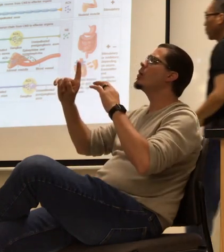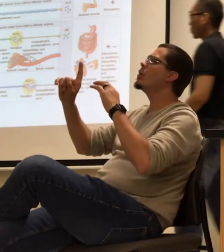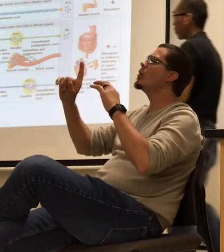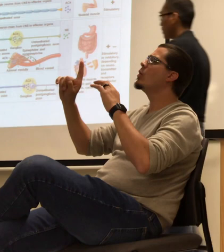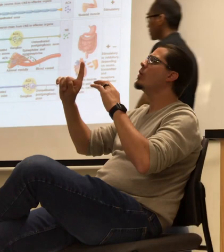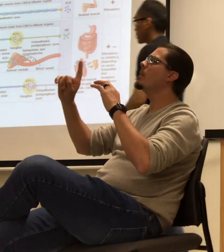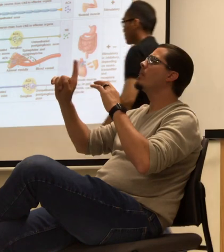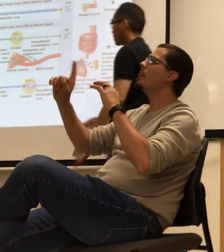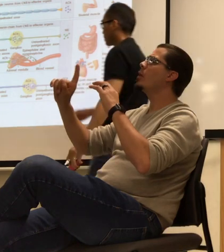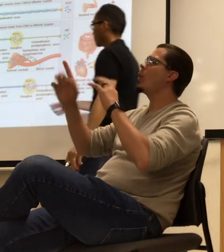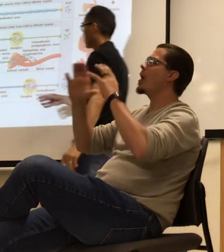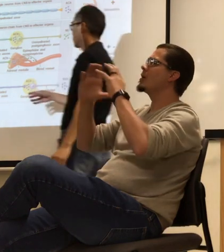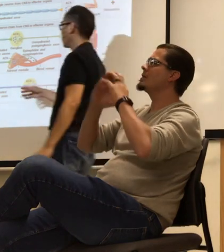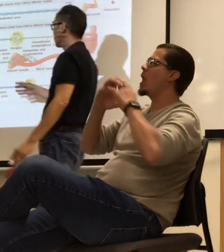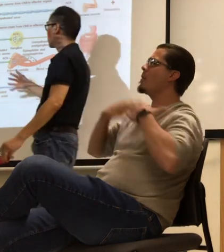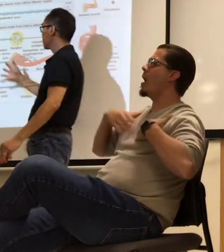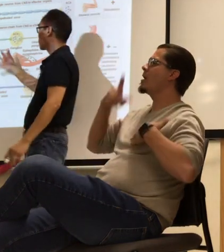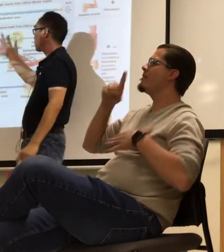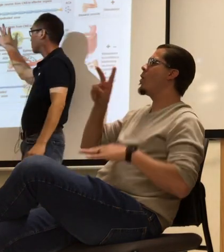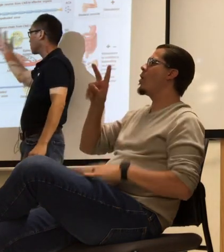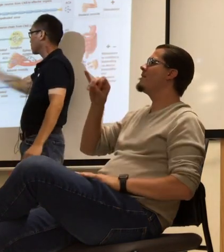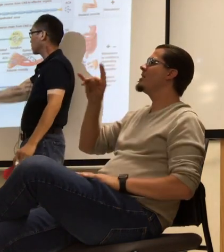the visceral motor ones?